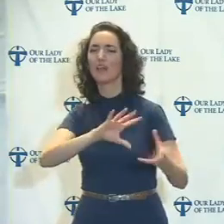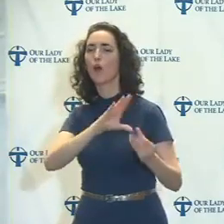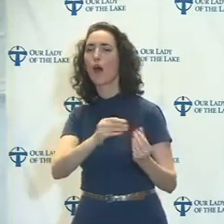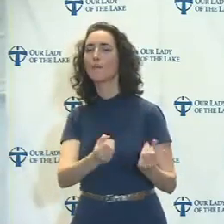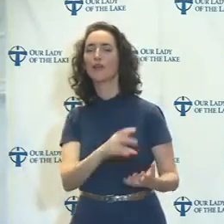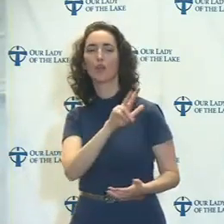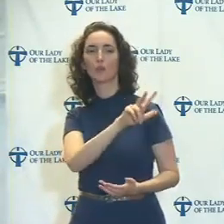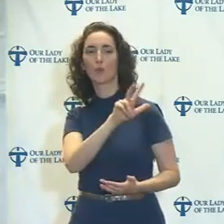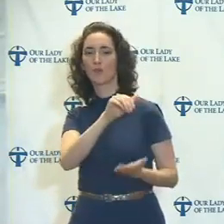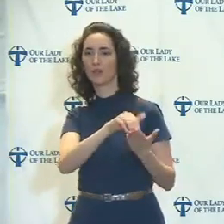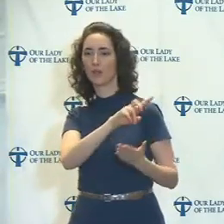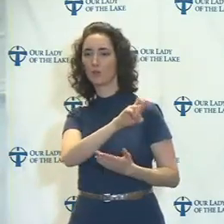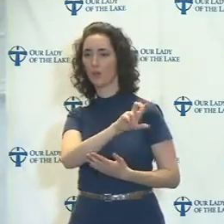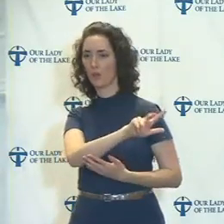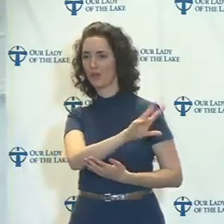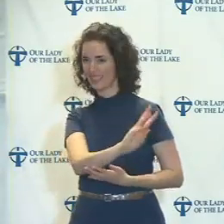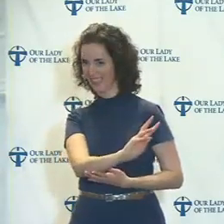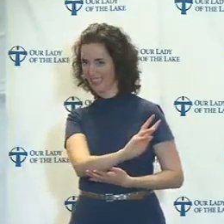33,236 new tests.